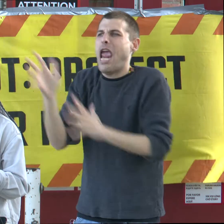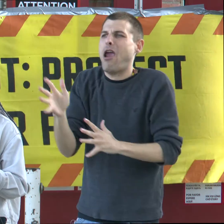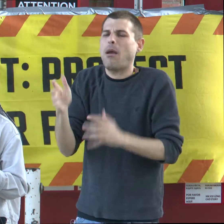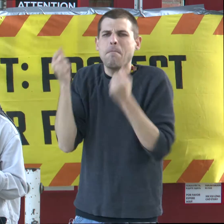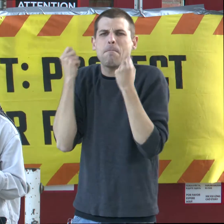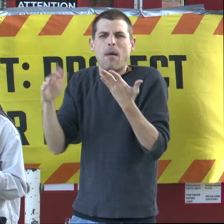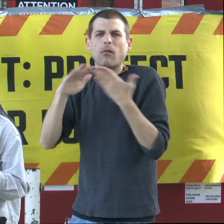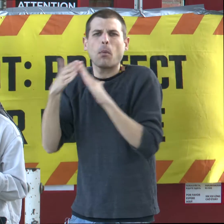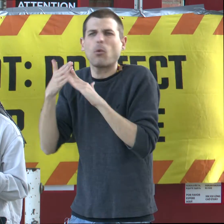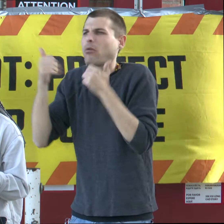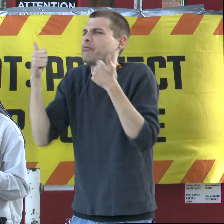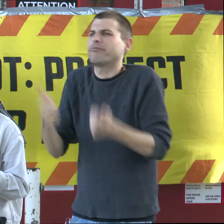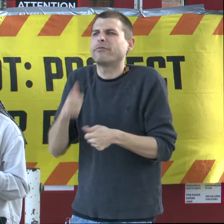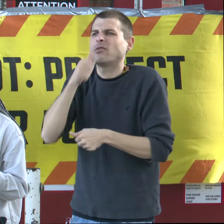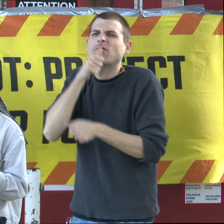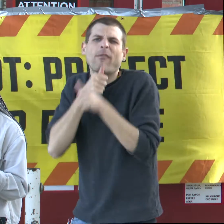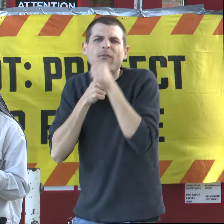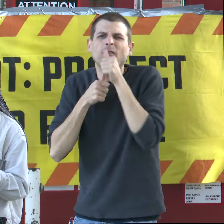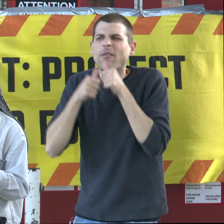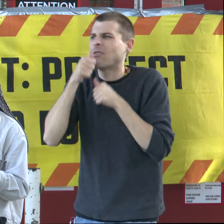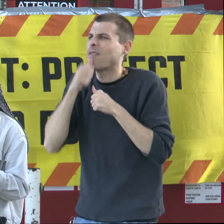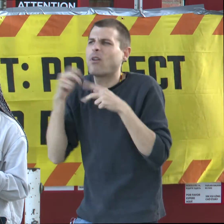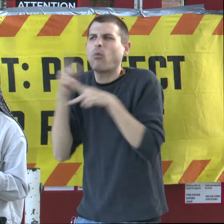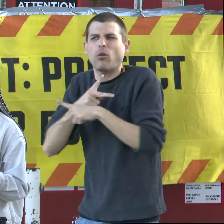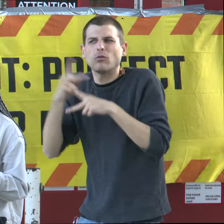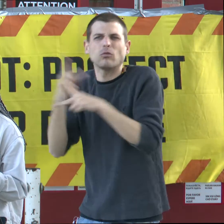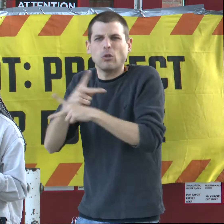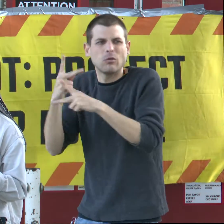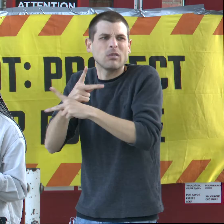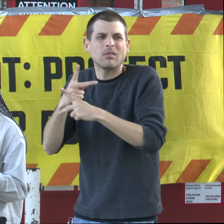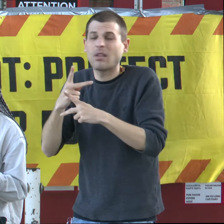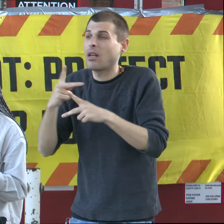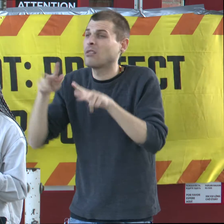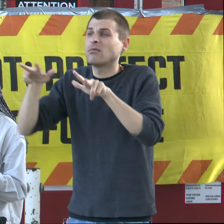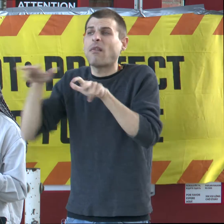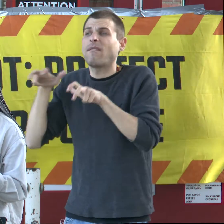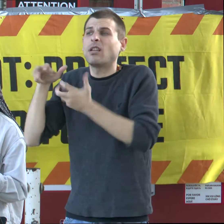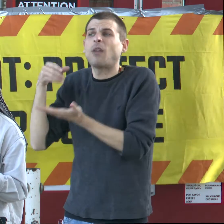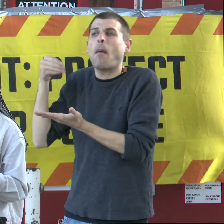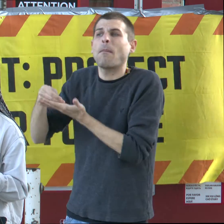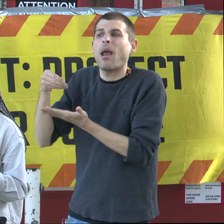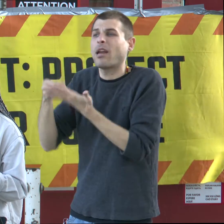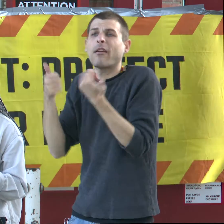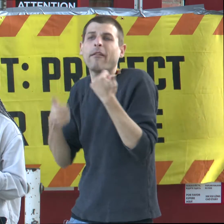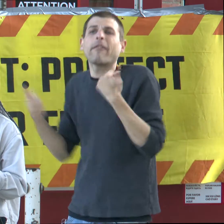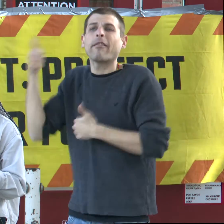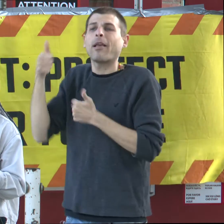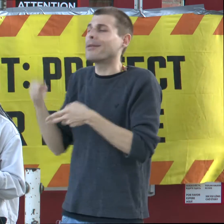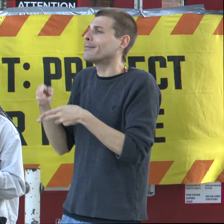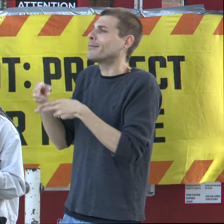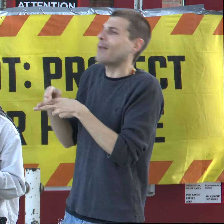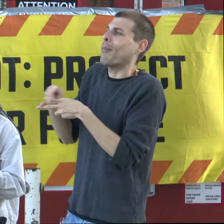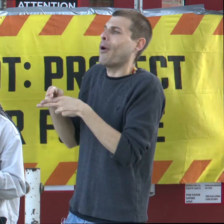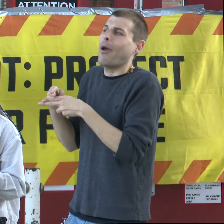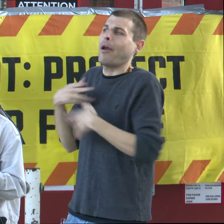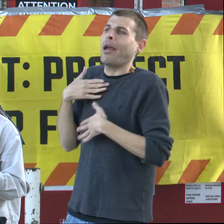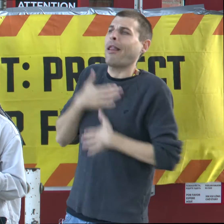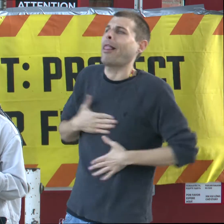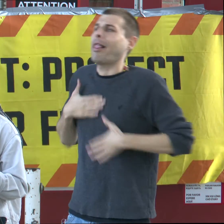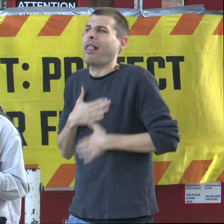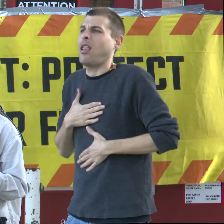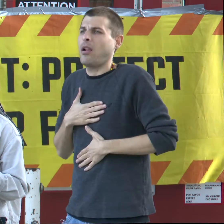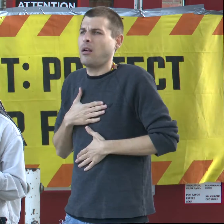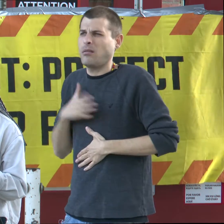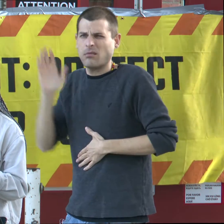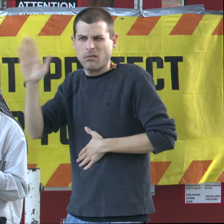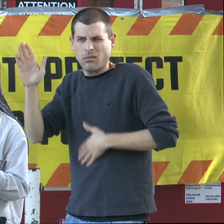suffer from our actions more than others, and to selfishly prioritize money and short-term pleasures over the livelihood of our brothers